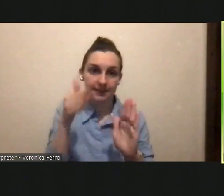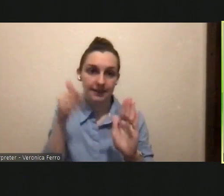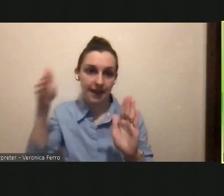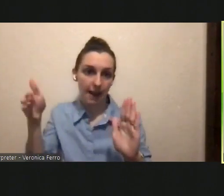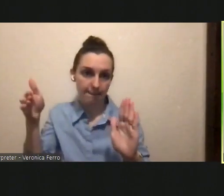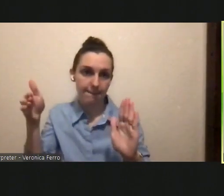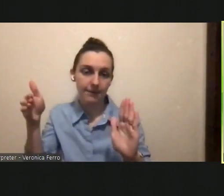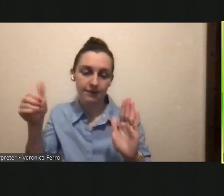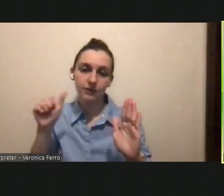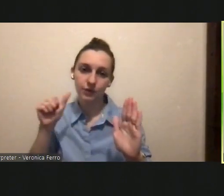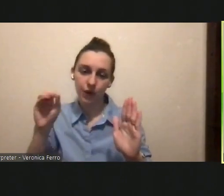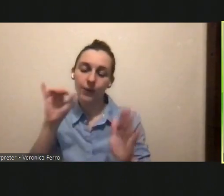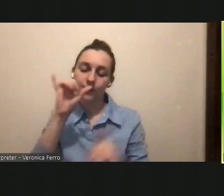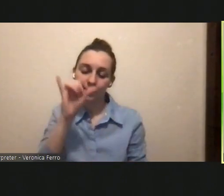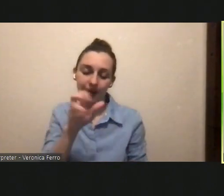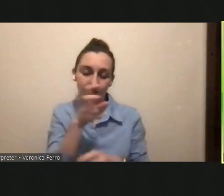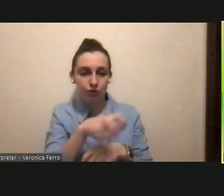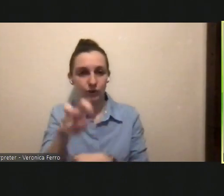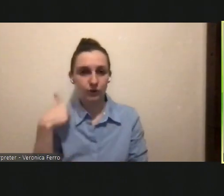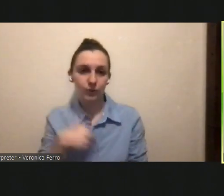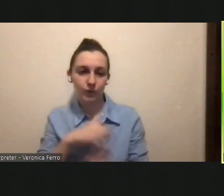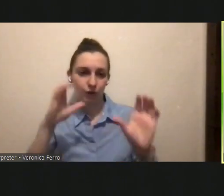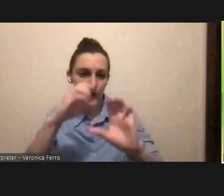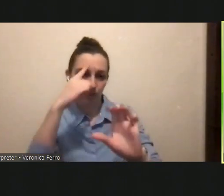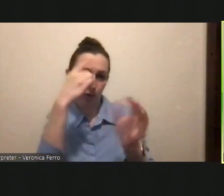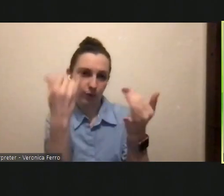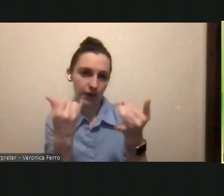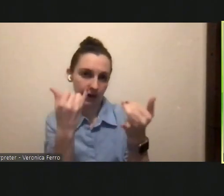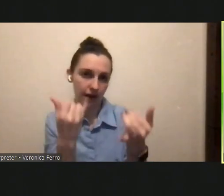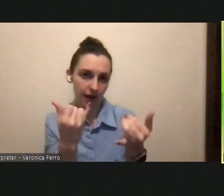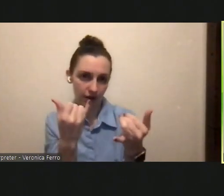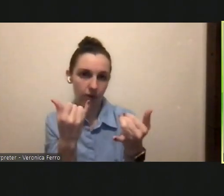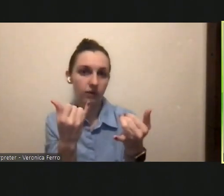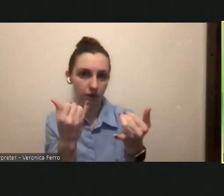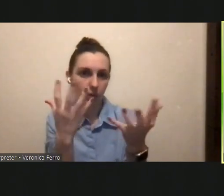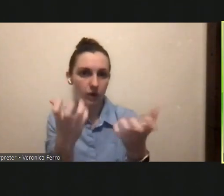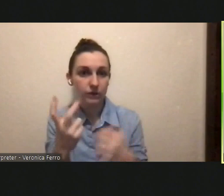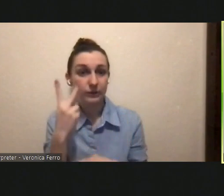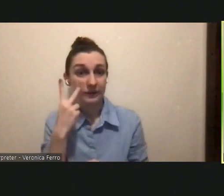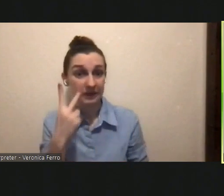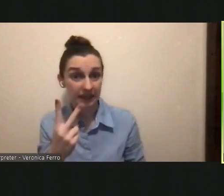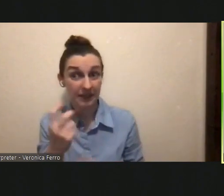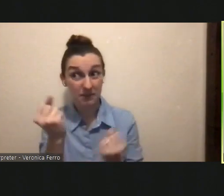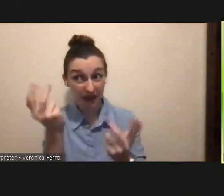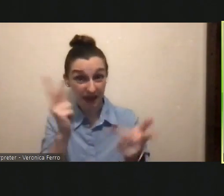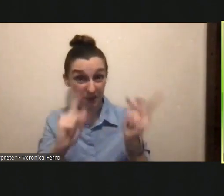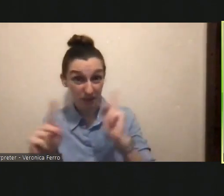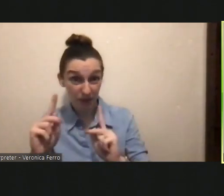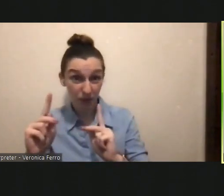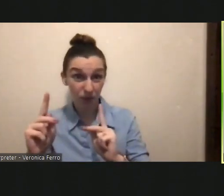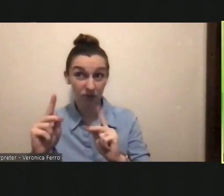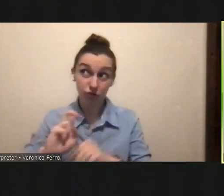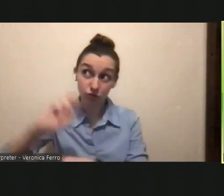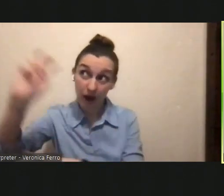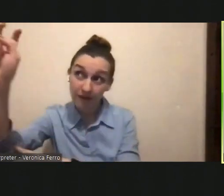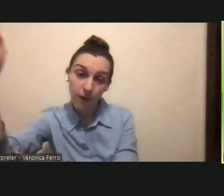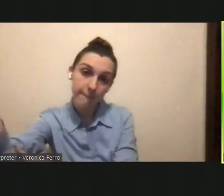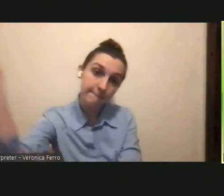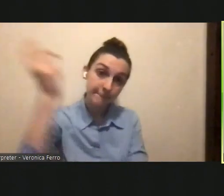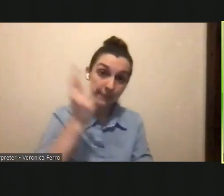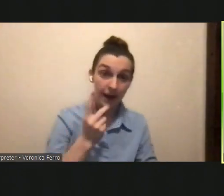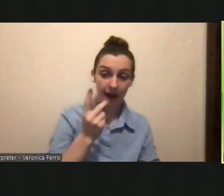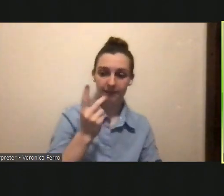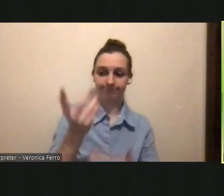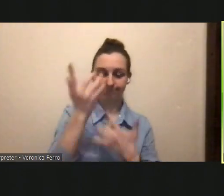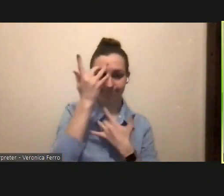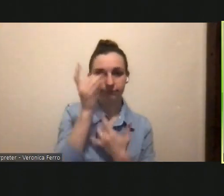looking for, is going from a place where we see sporadic imported cases of the Omicron variant to a place where we see